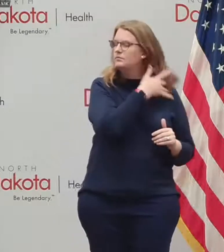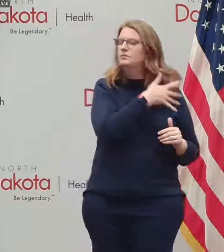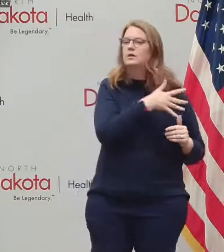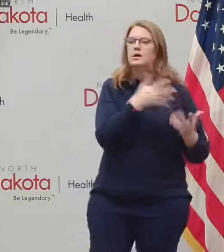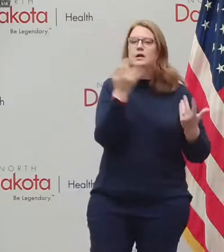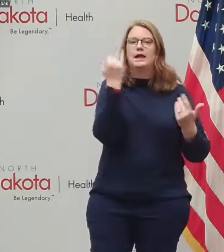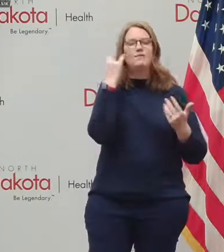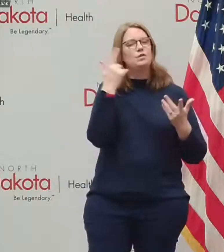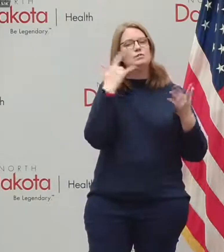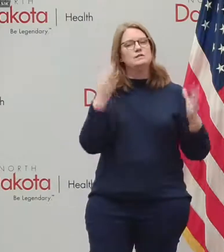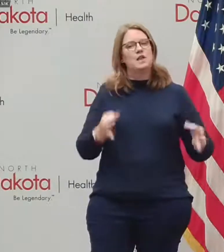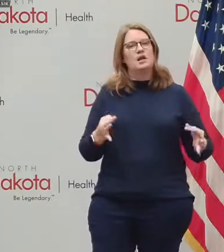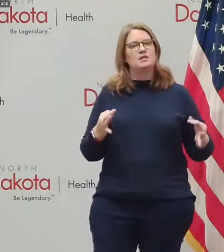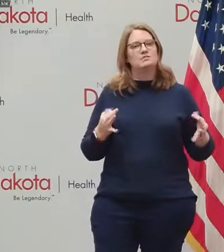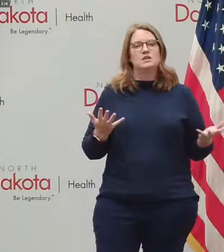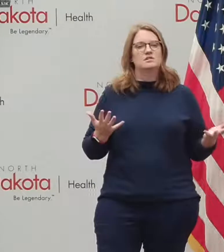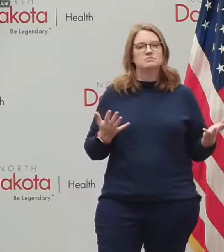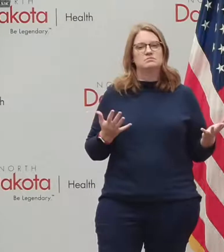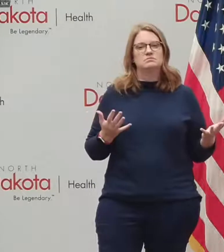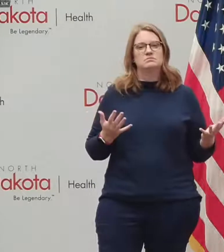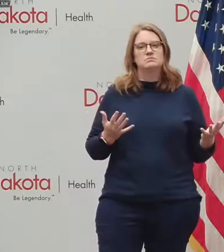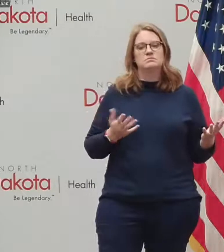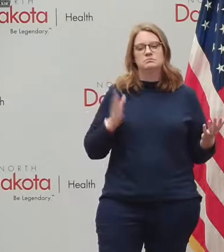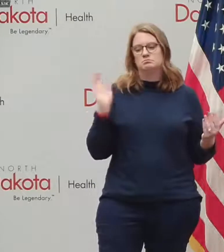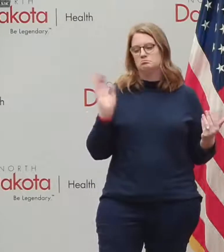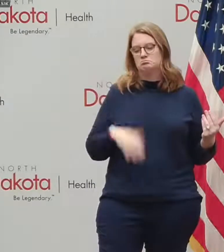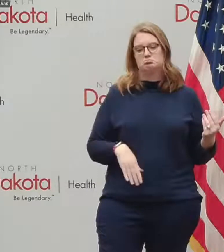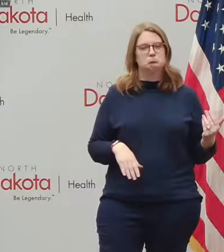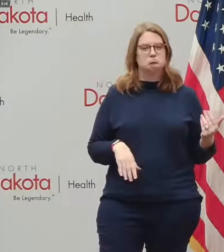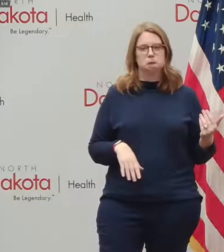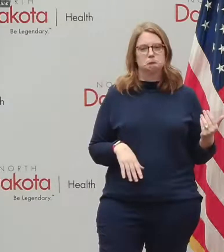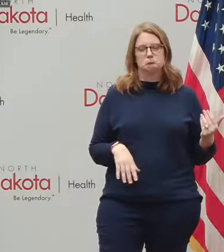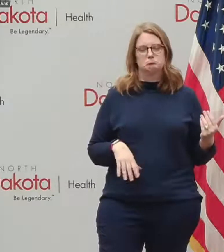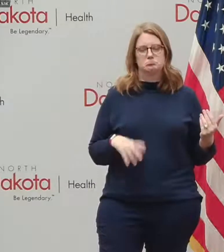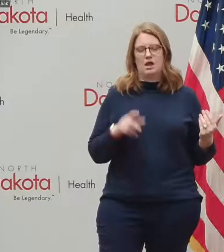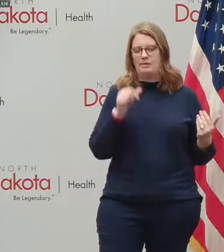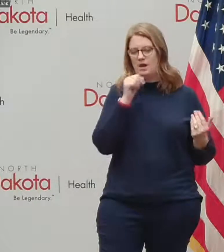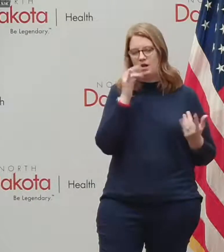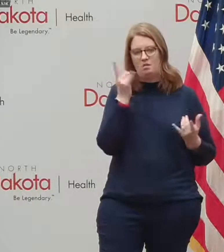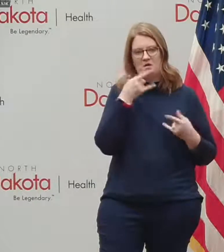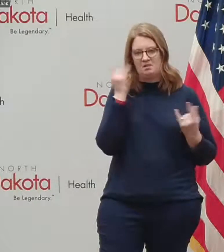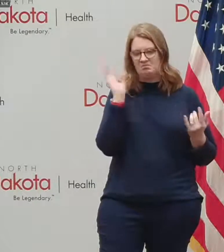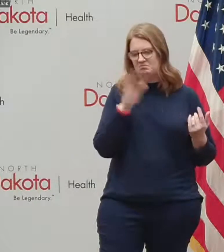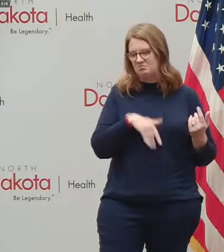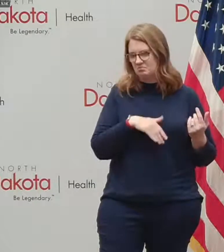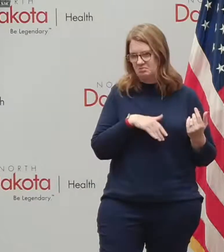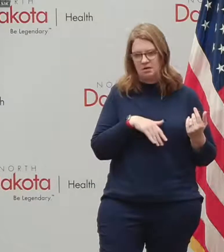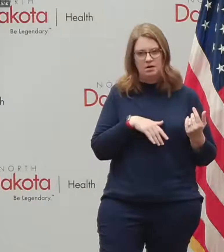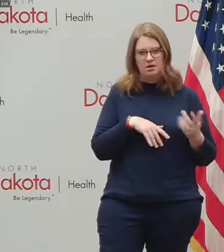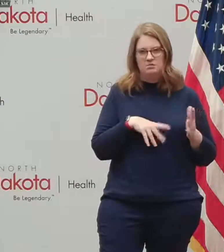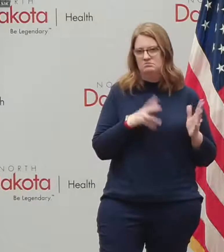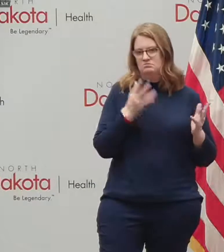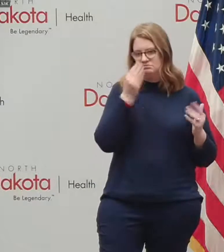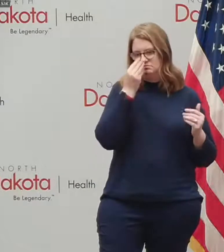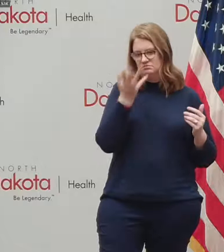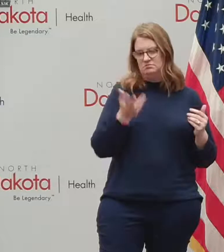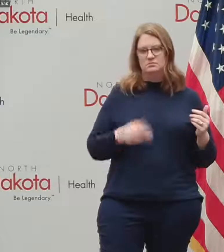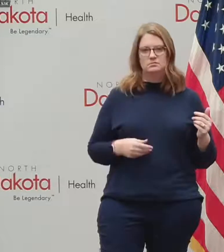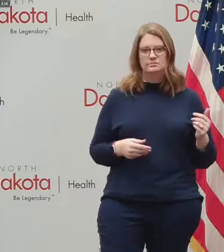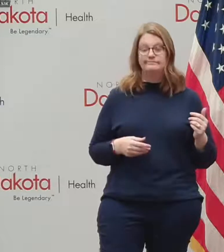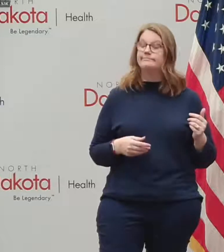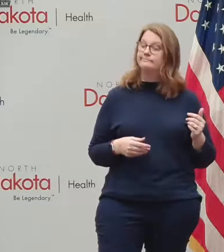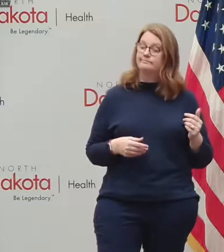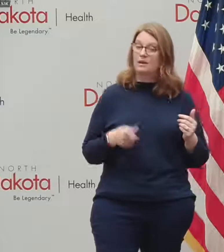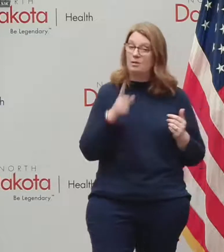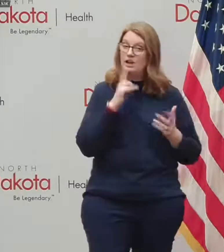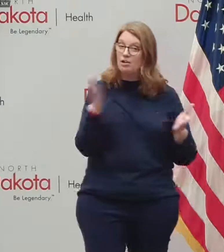reason, has chosen to not participate yet in helping to slow the spread, we invite you to join those